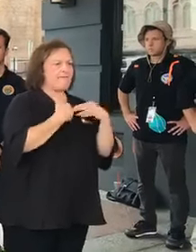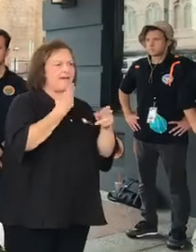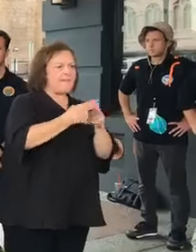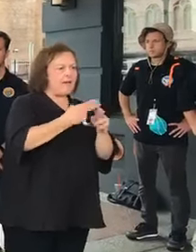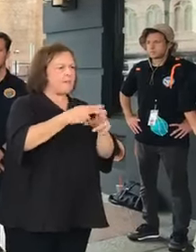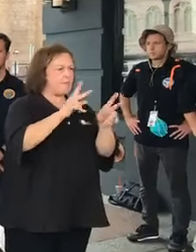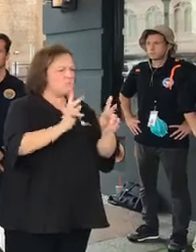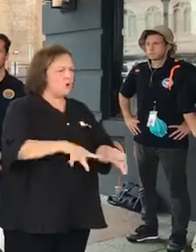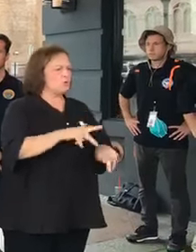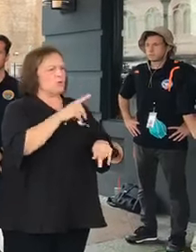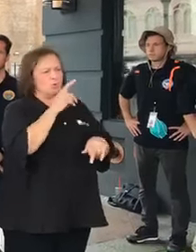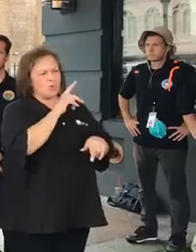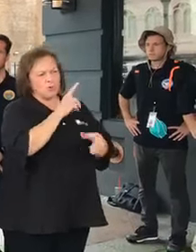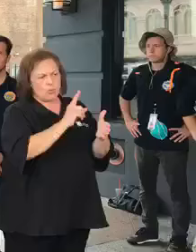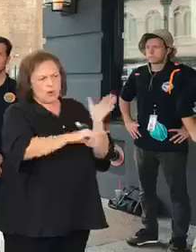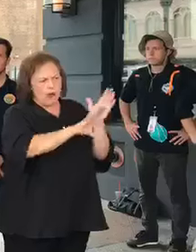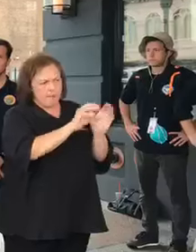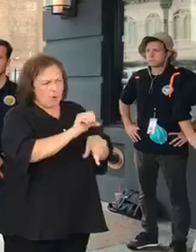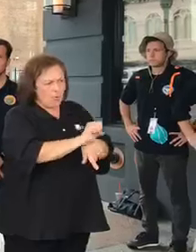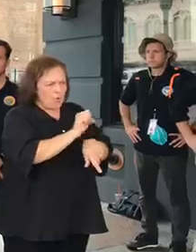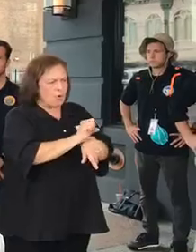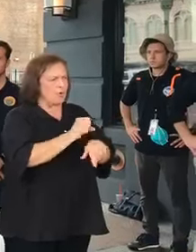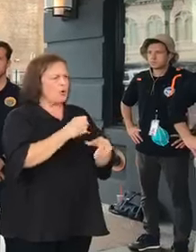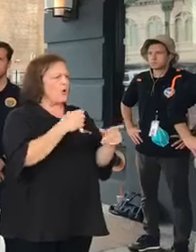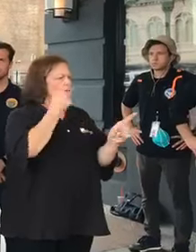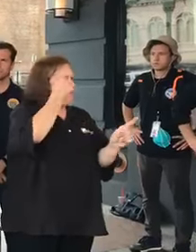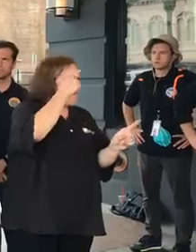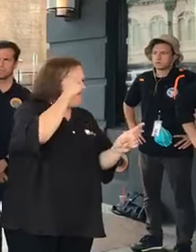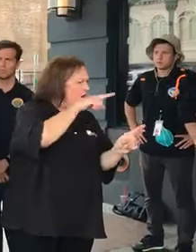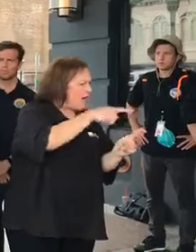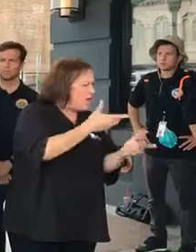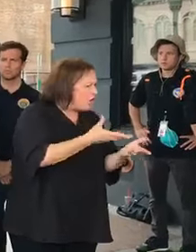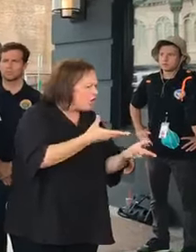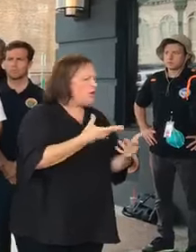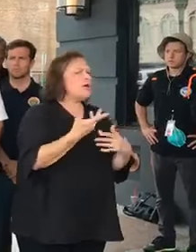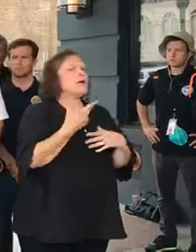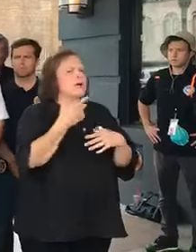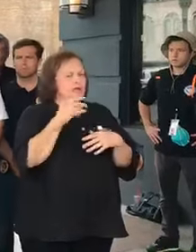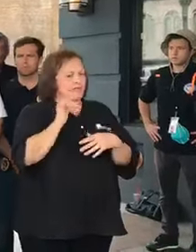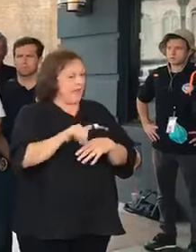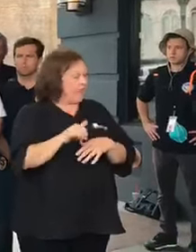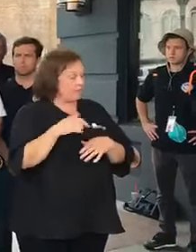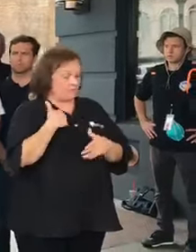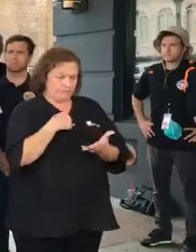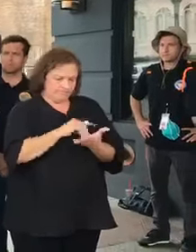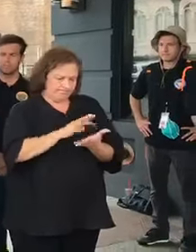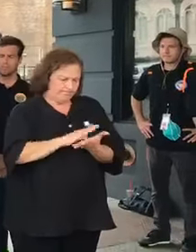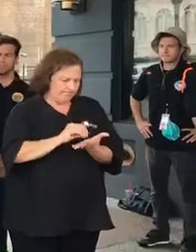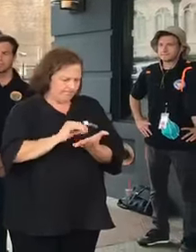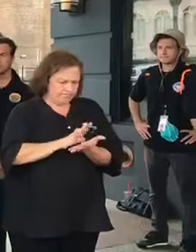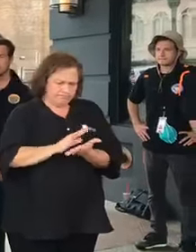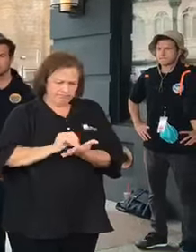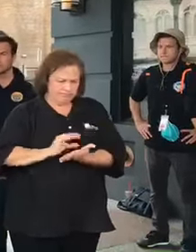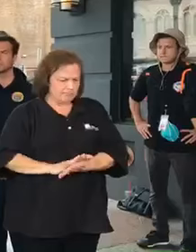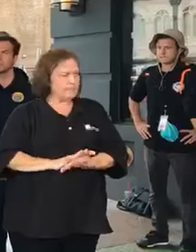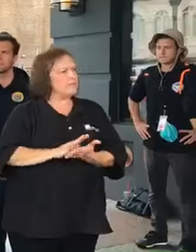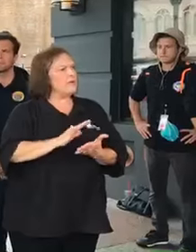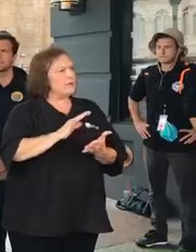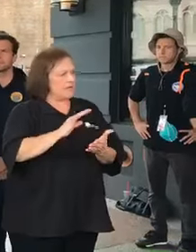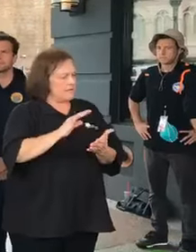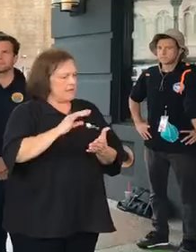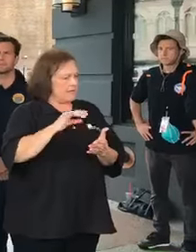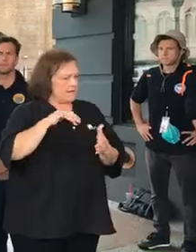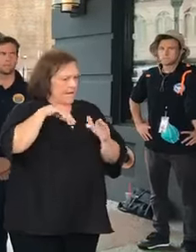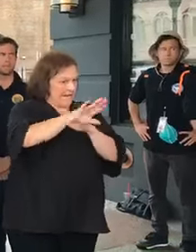who they're working for, and what is their business in that area. And that's documented on ingress as well as egress from the impact